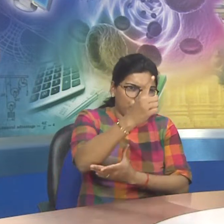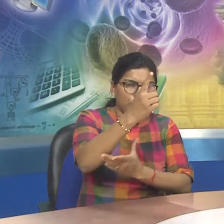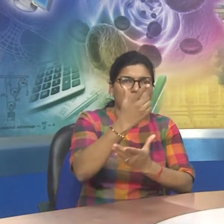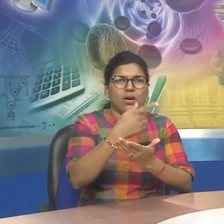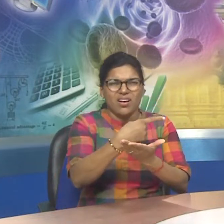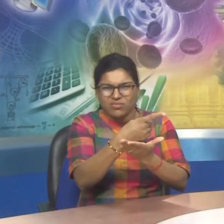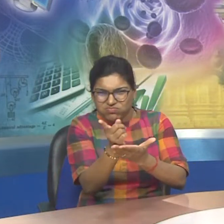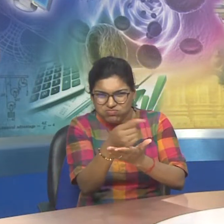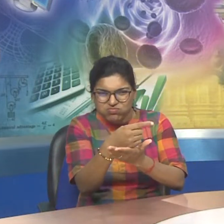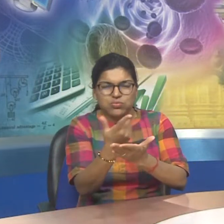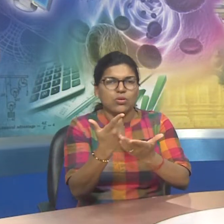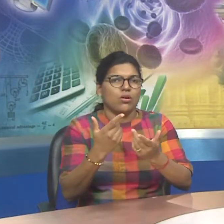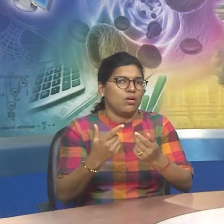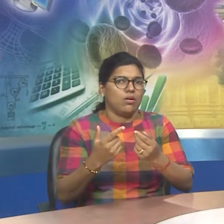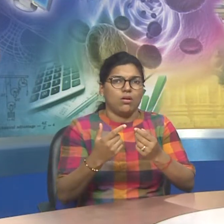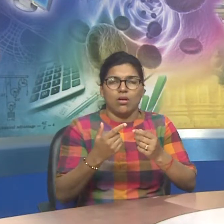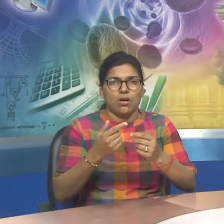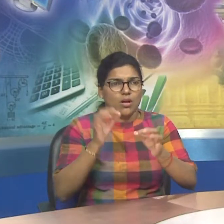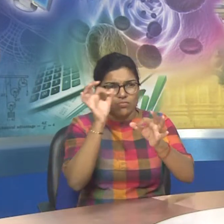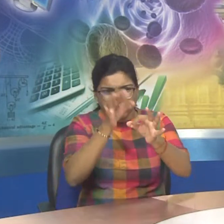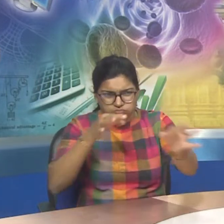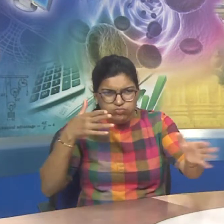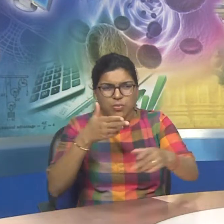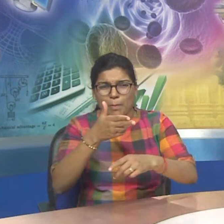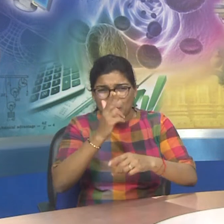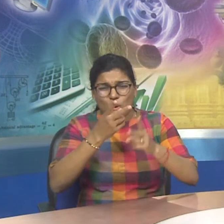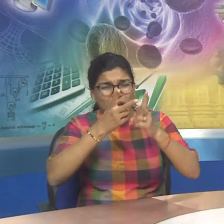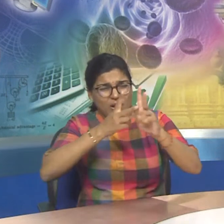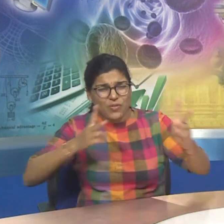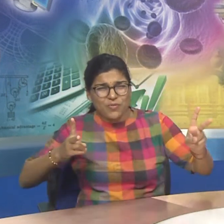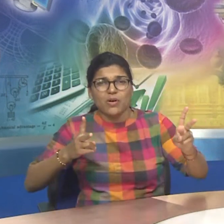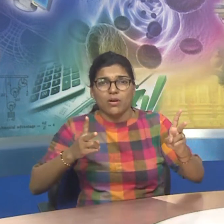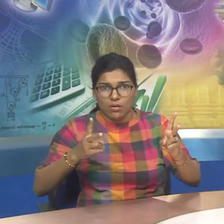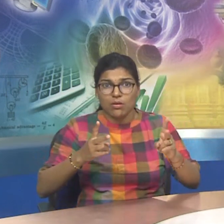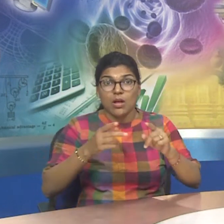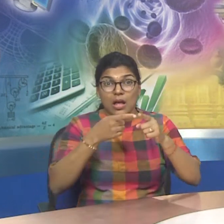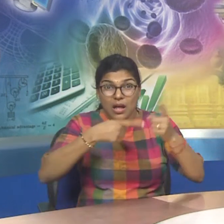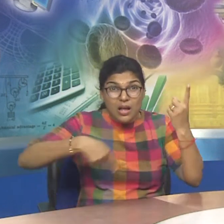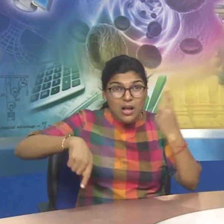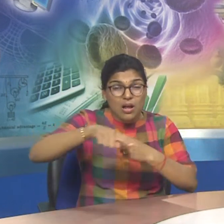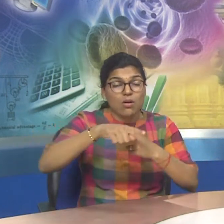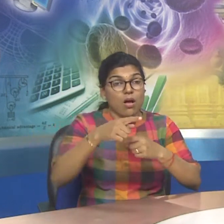And all these arms and ammunitions which are being created